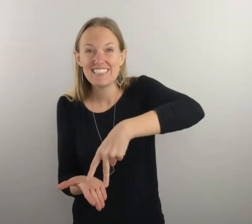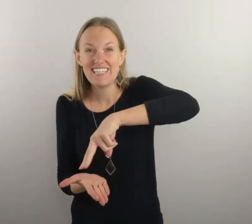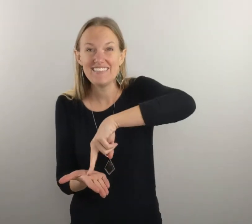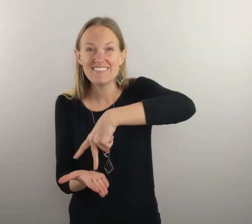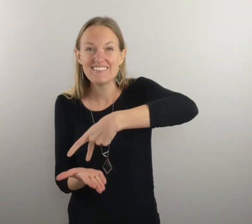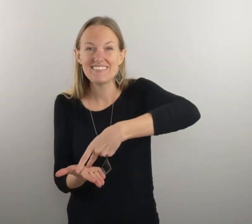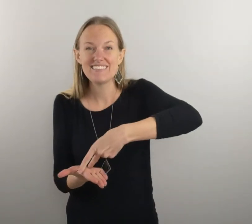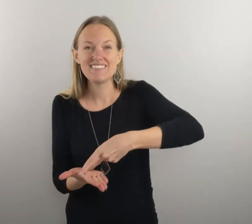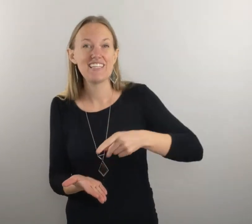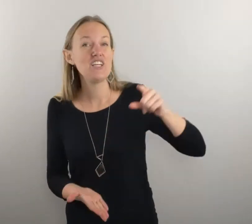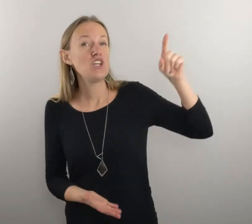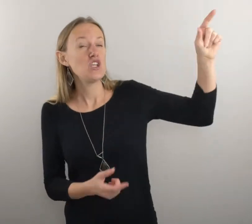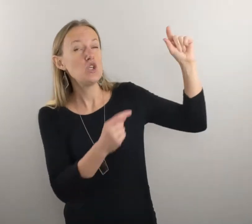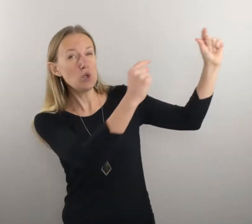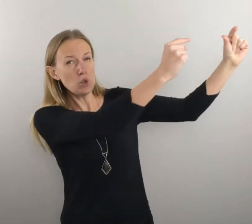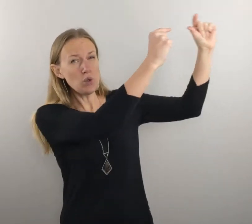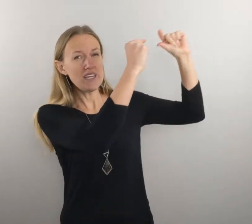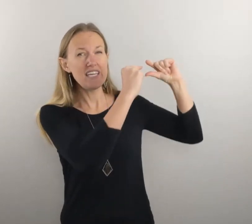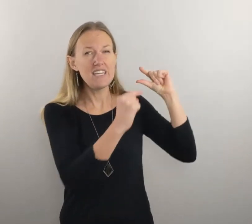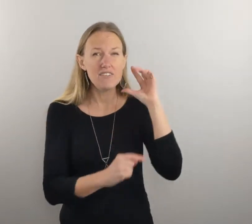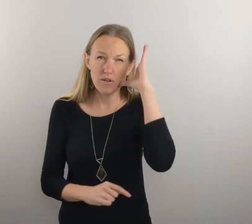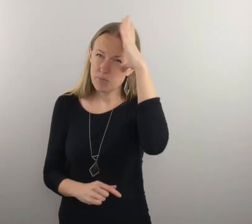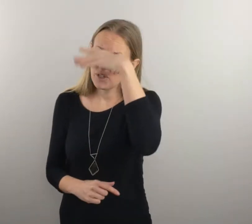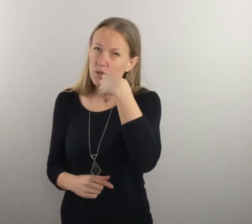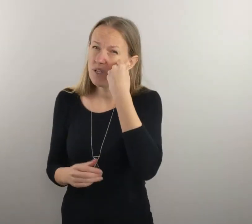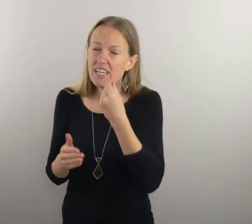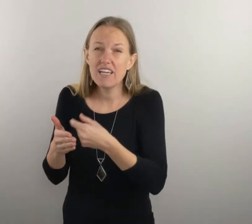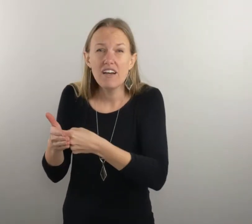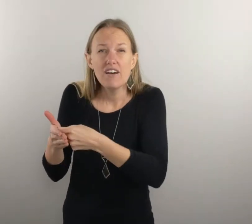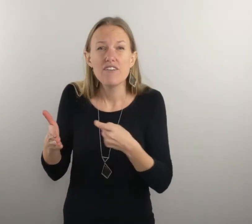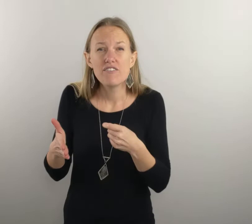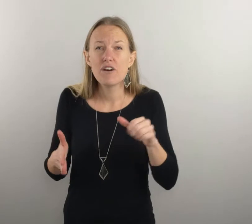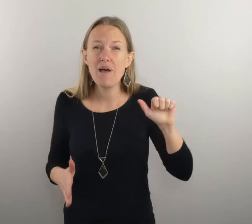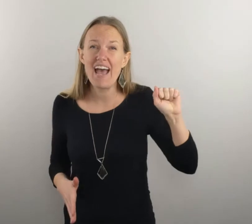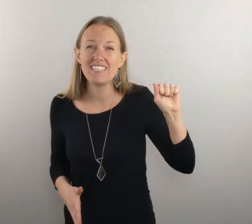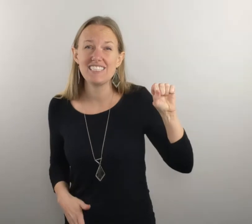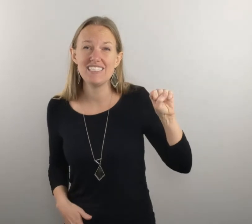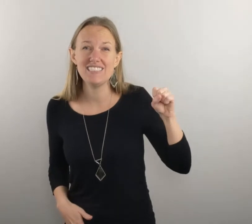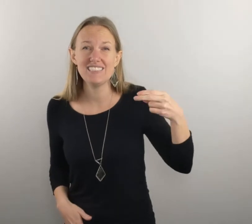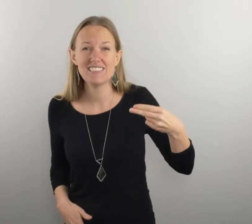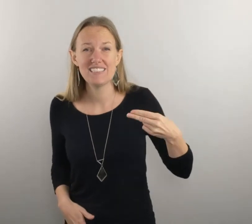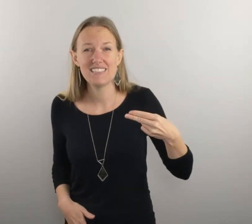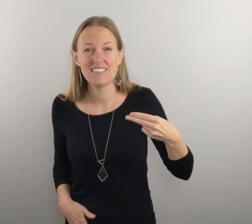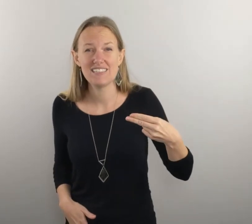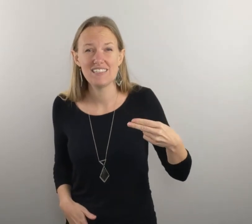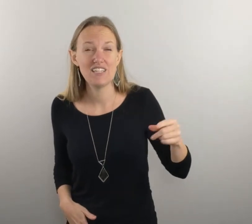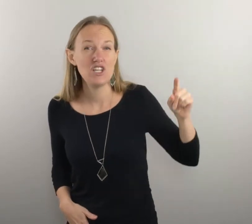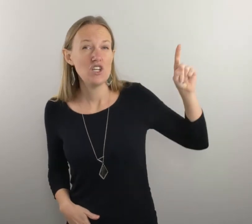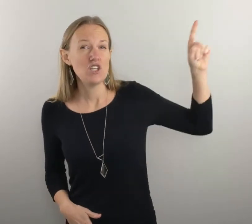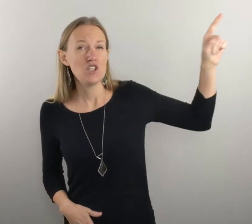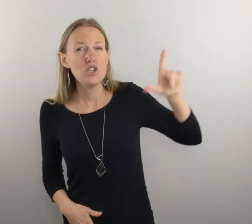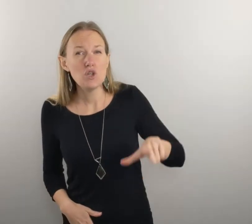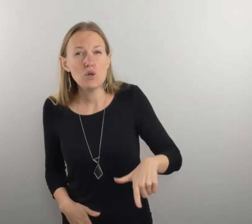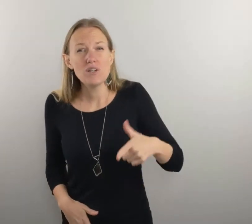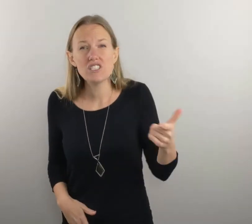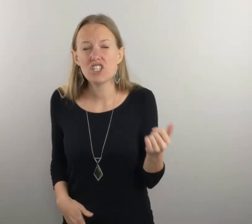dancing. You give beauty from ashes. You